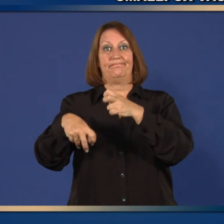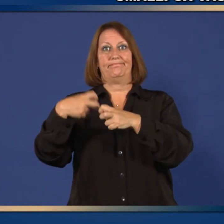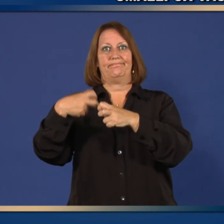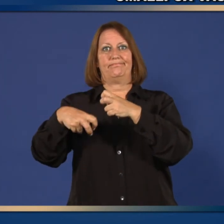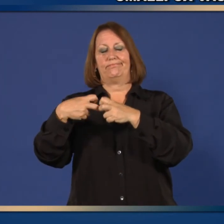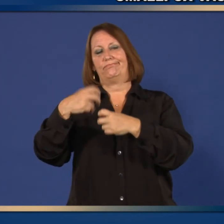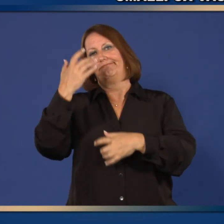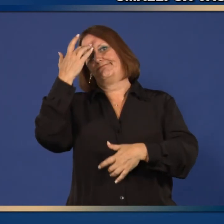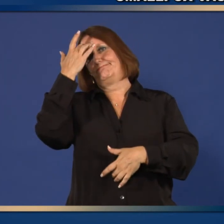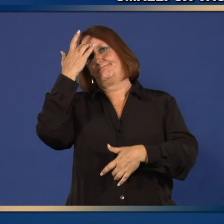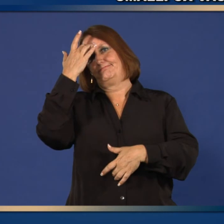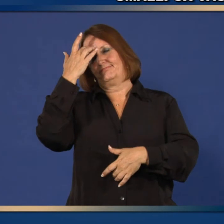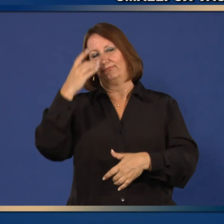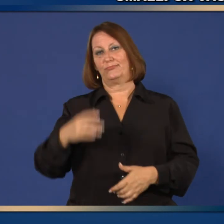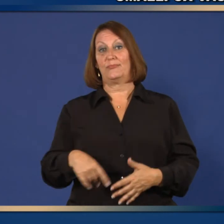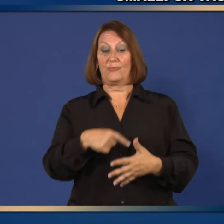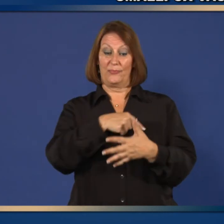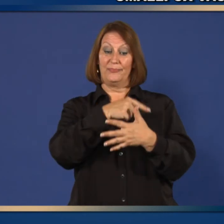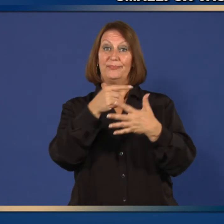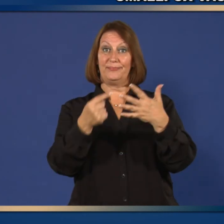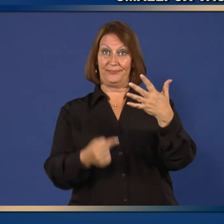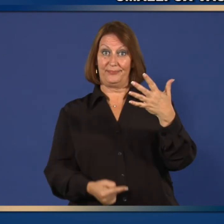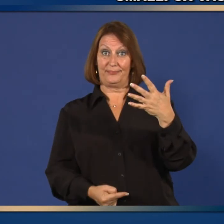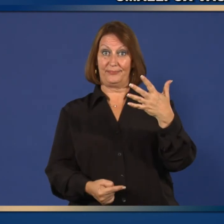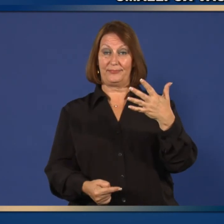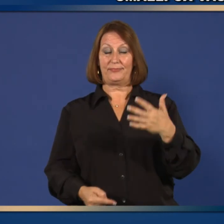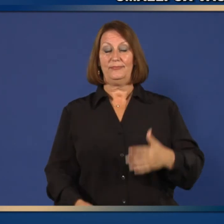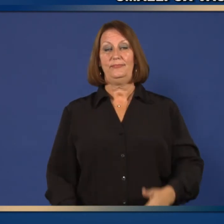Any unexpected health problem.